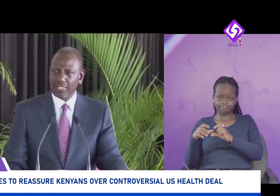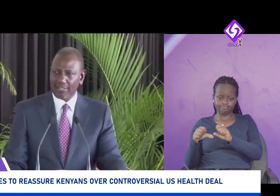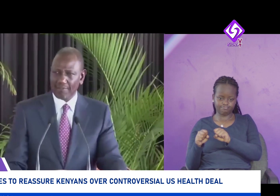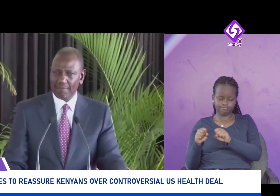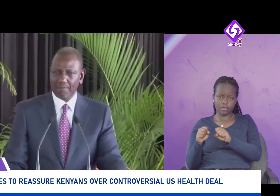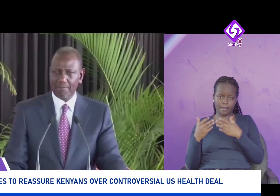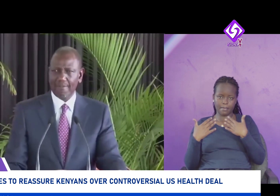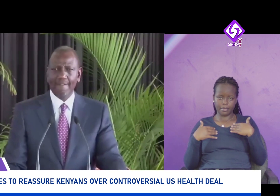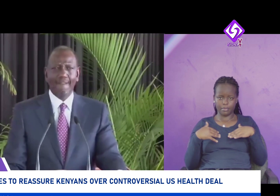Kenya